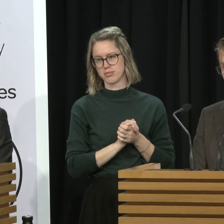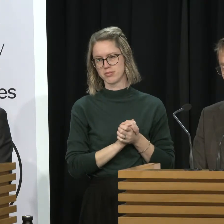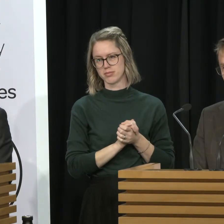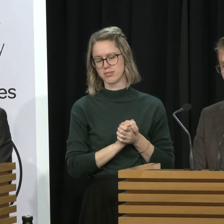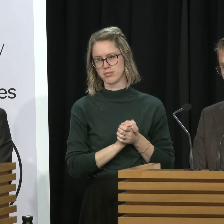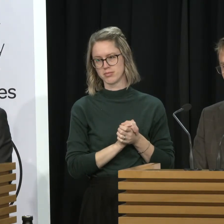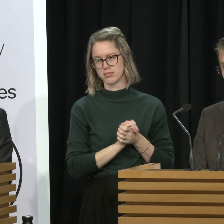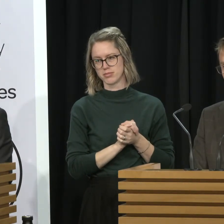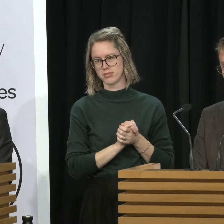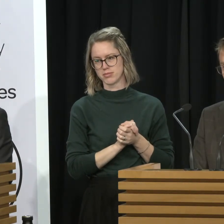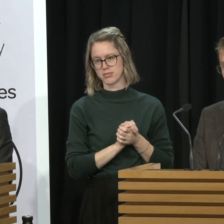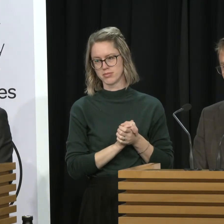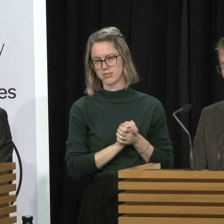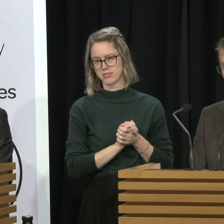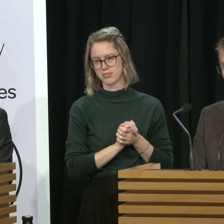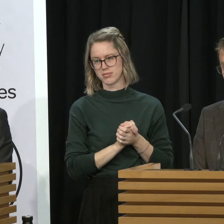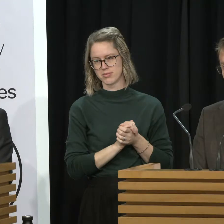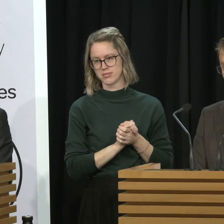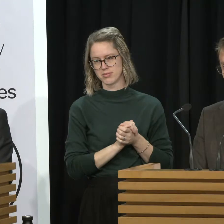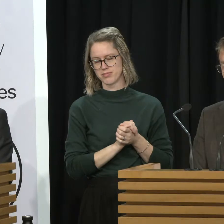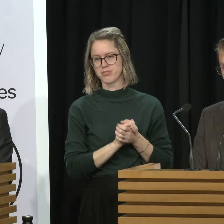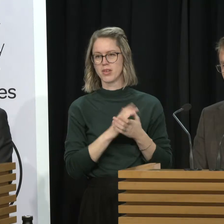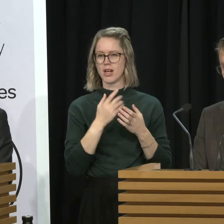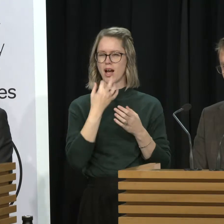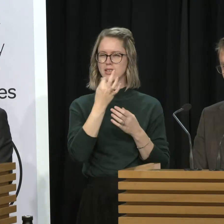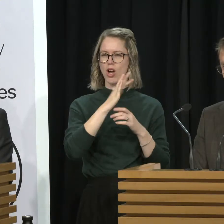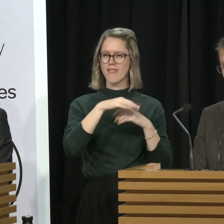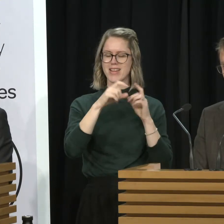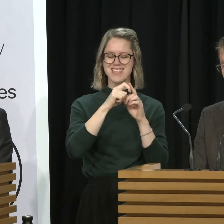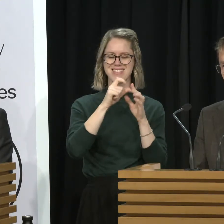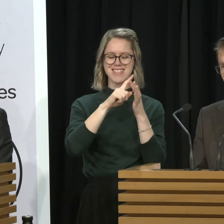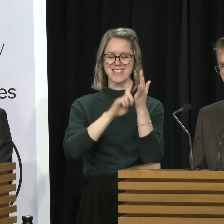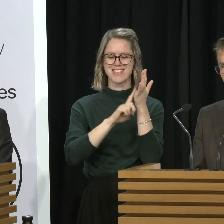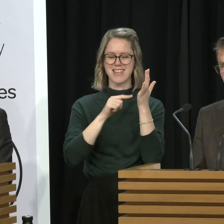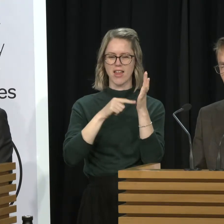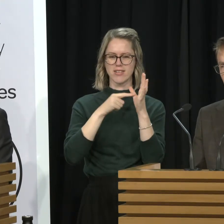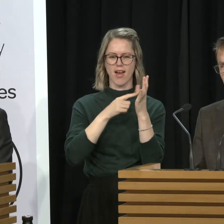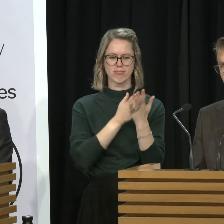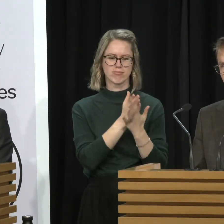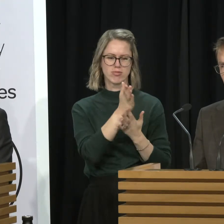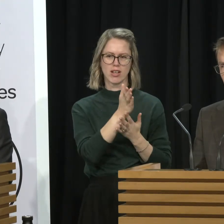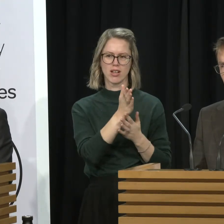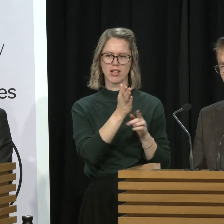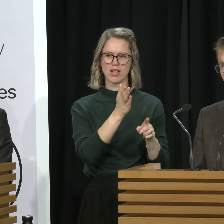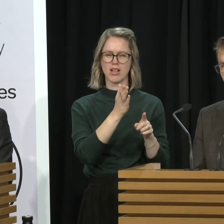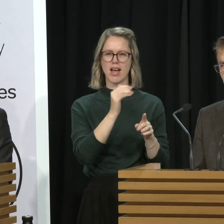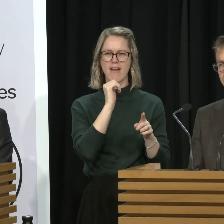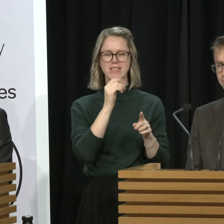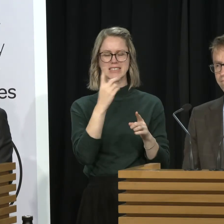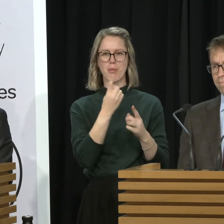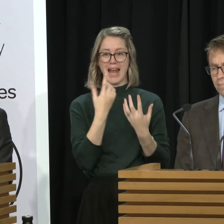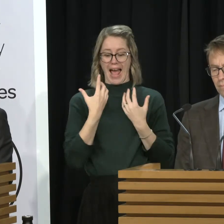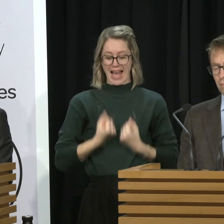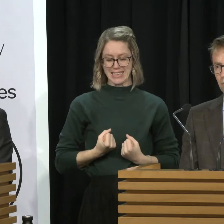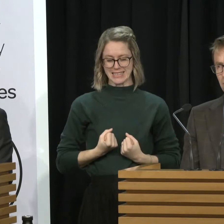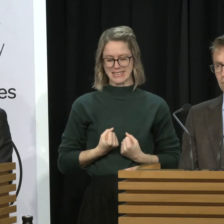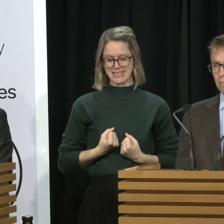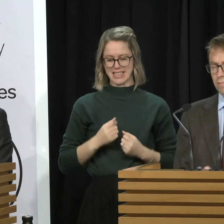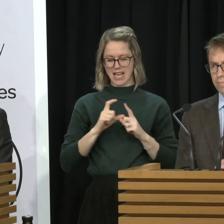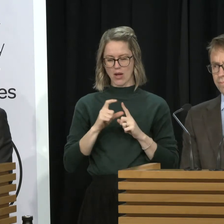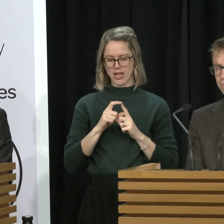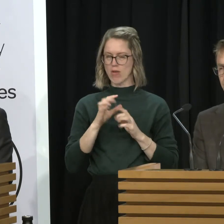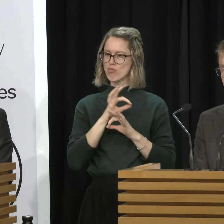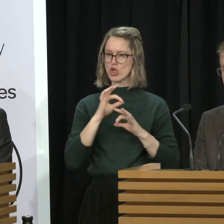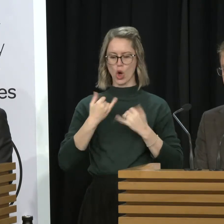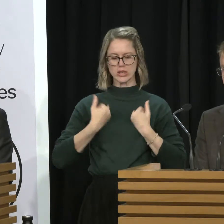your understanding of with Delta, what is the nature of asymptomatic transmission? Because I know there's been a bit of